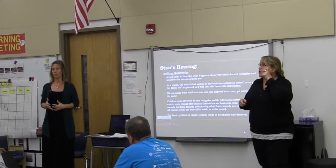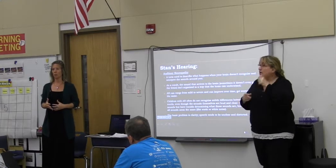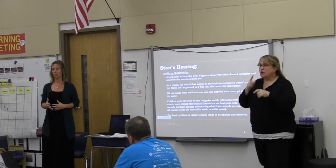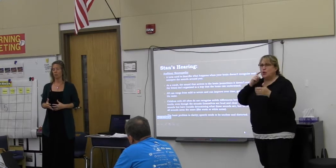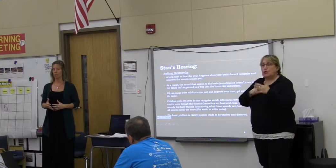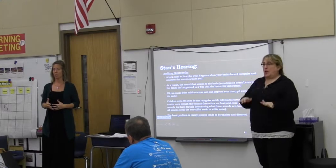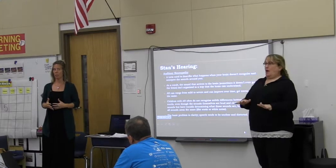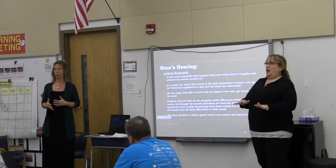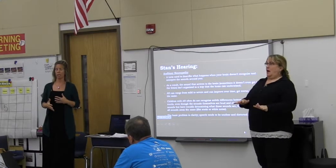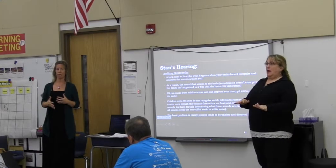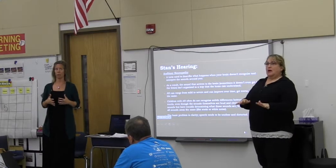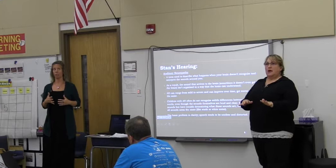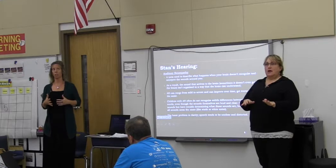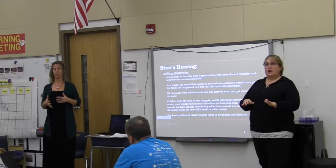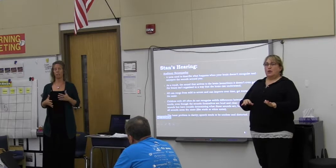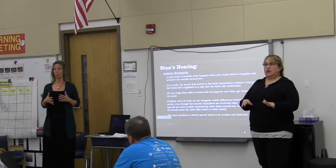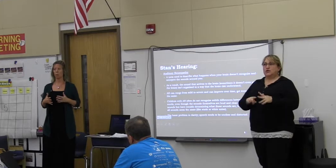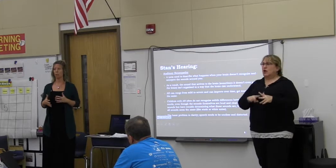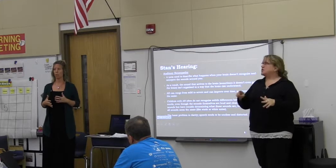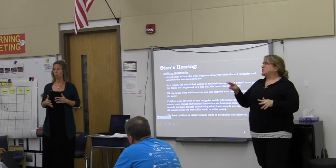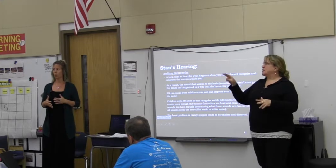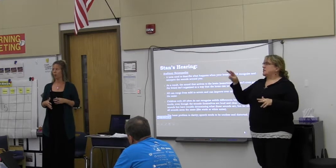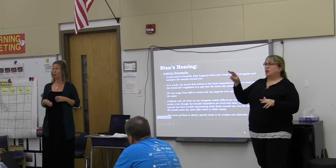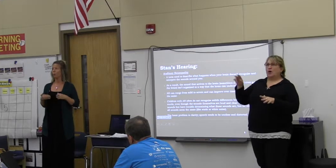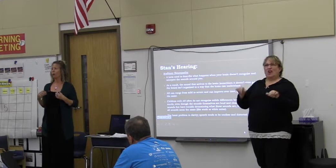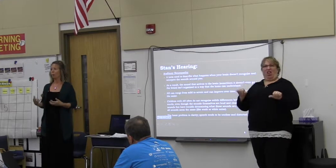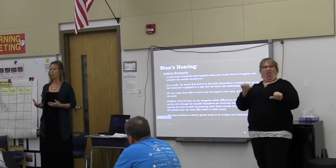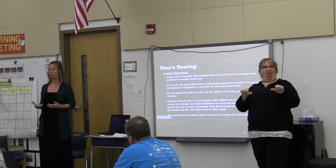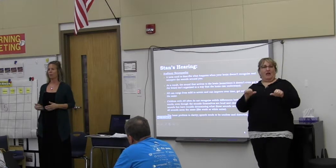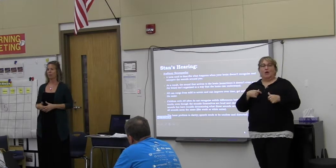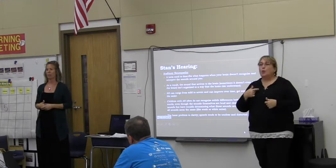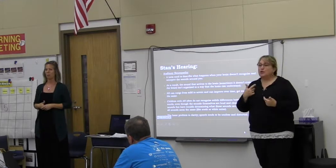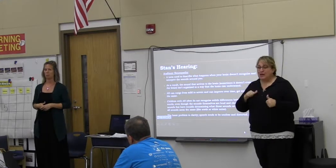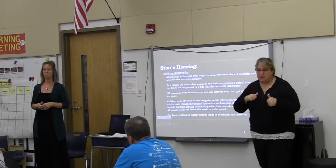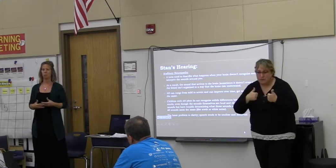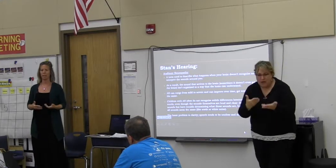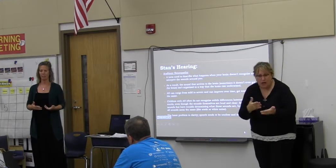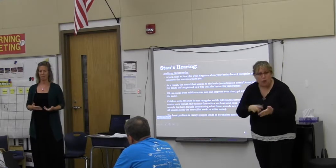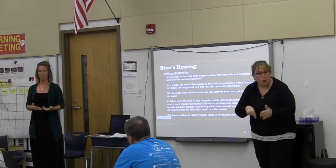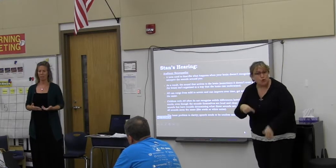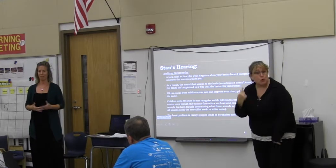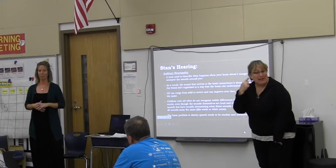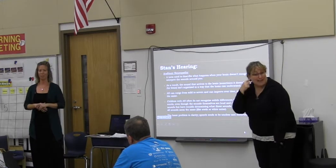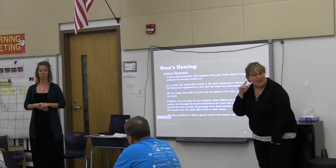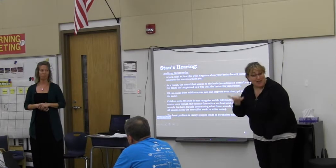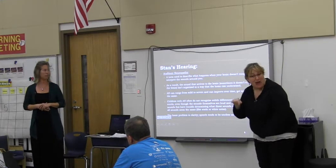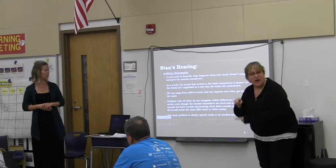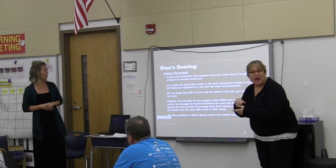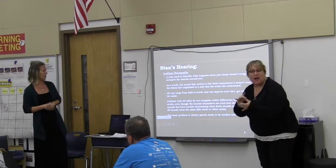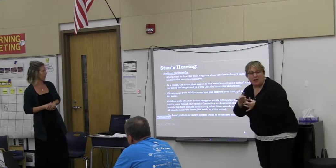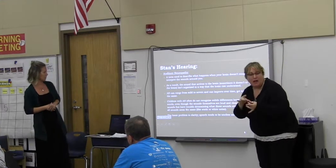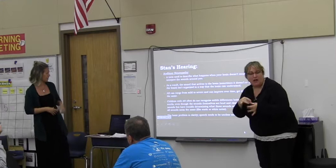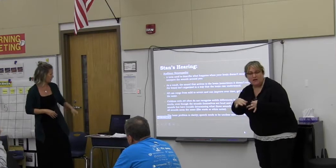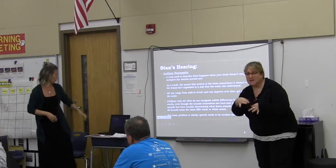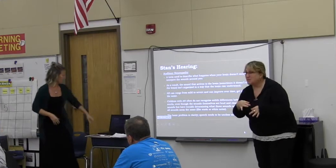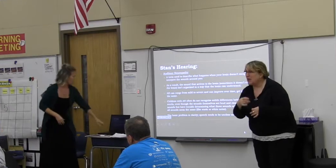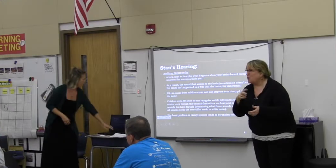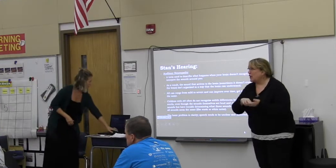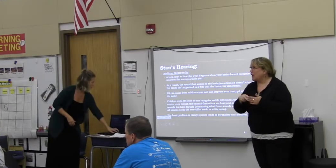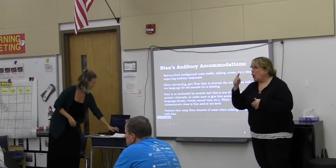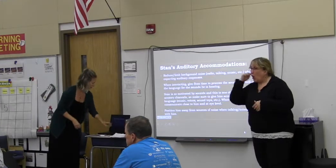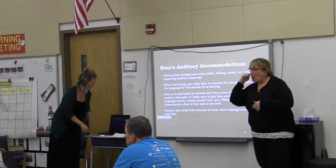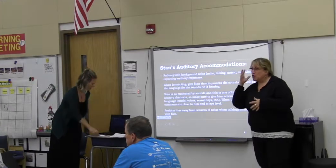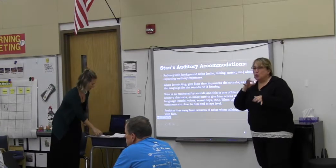notice that he startles to something or he starts looking a little unsure, we always provide that language of what he's hearing, if that makes sense.